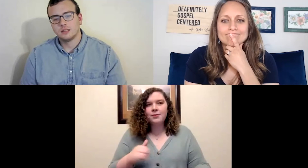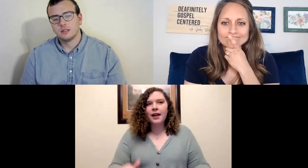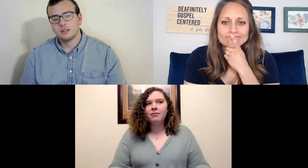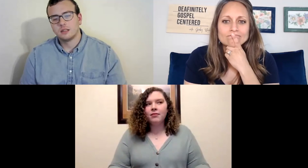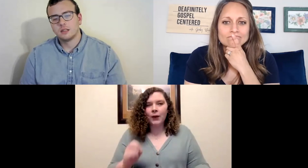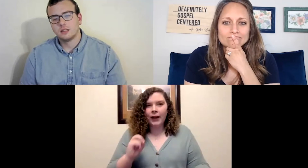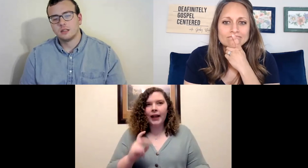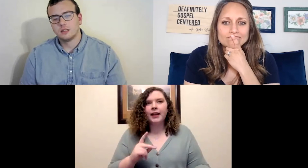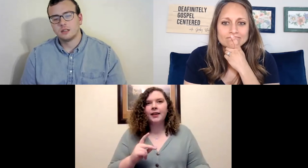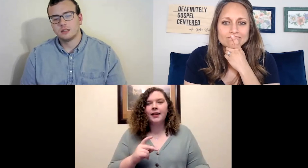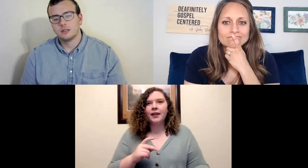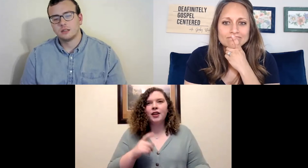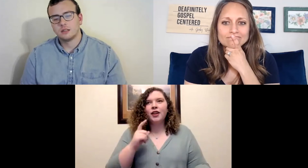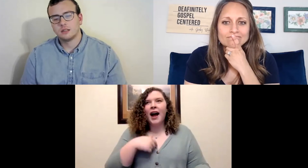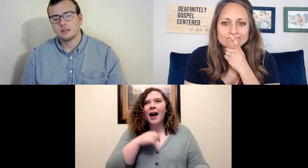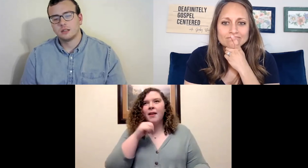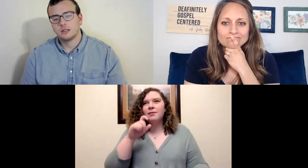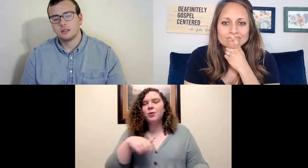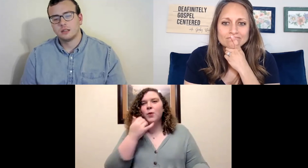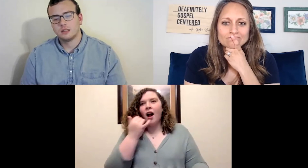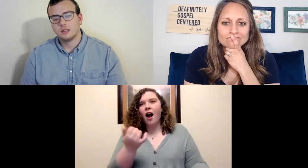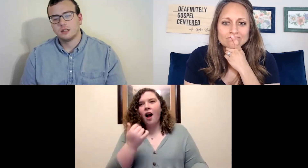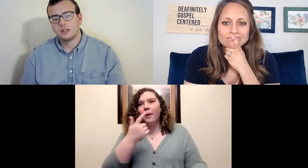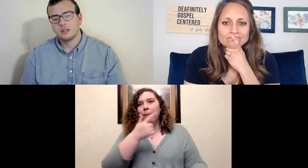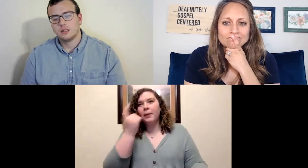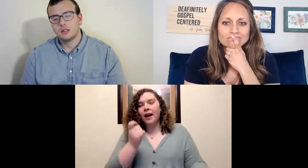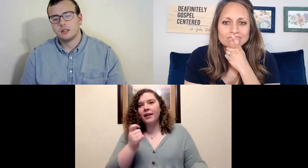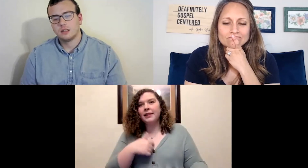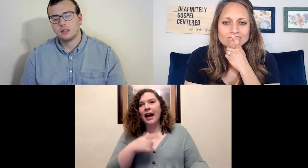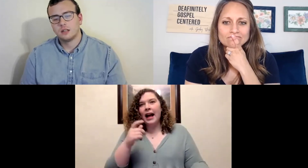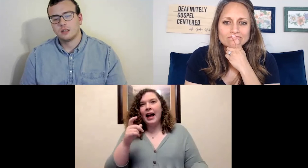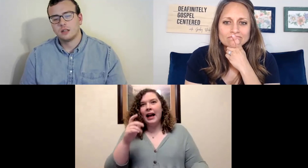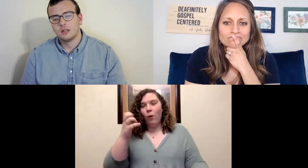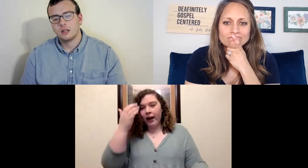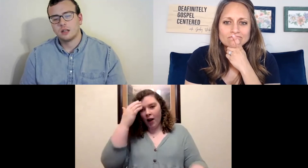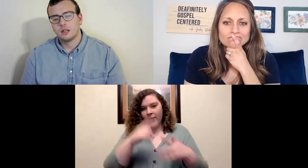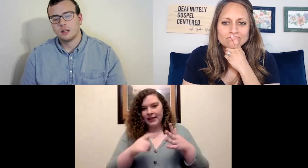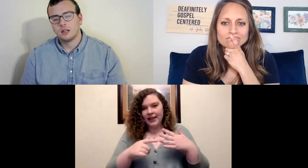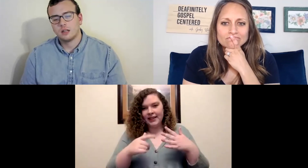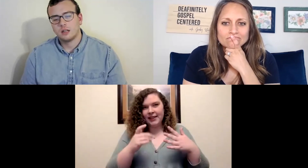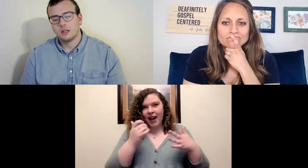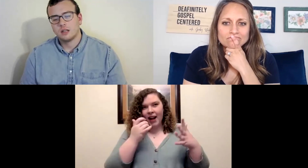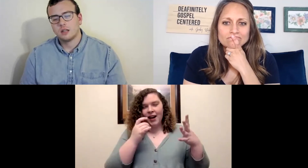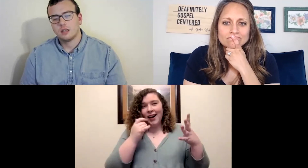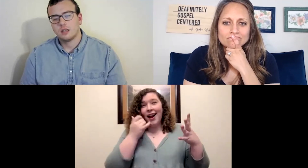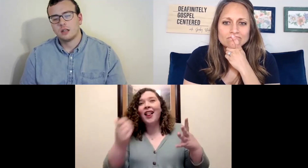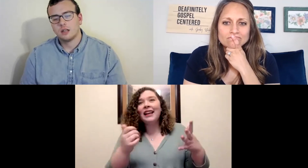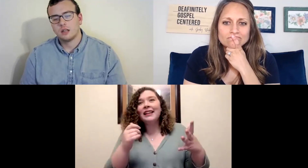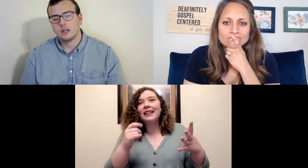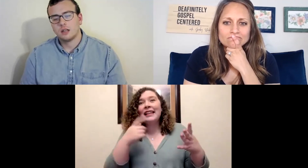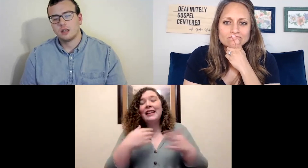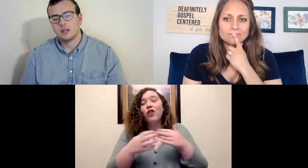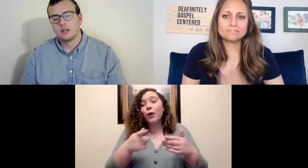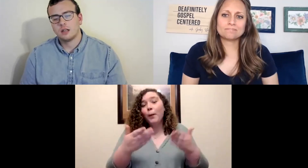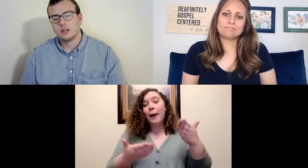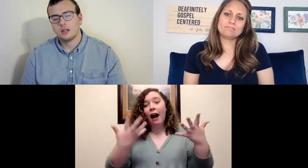honestly, when we were at home recently together, Dakota's like, here's how I feel when you don't answer my calls. I don't often think to